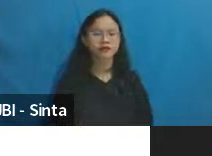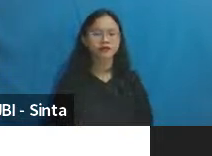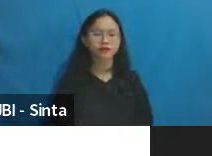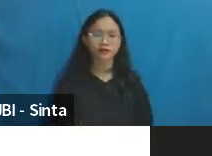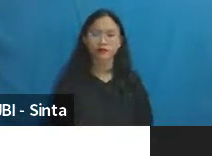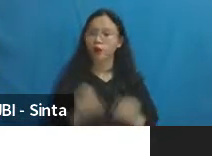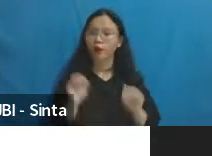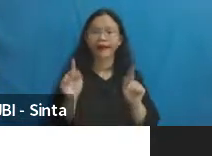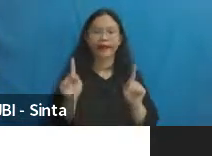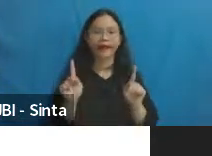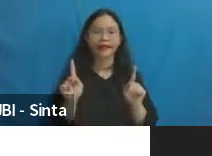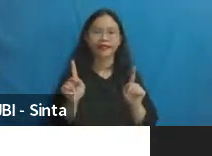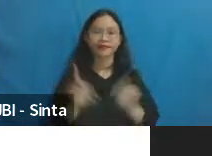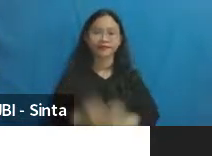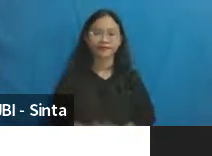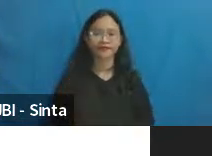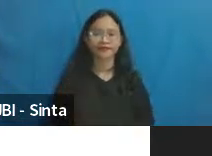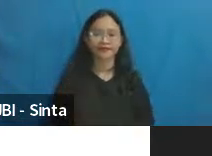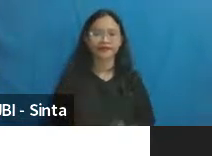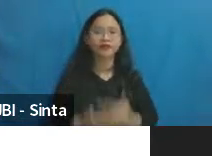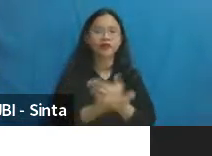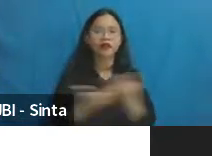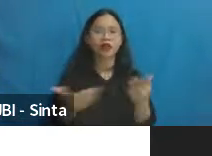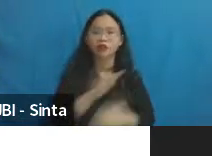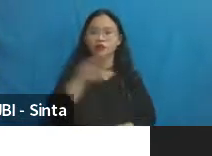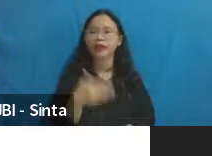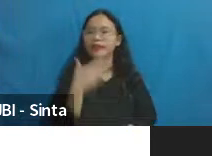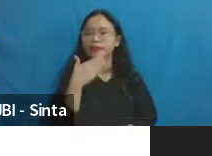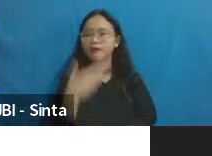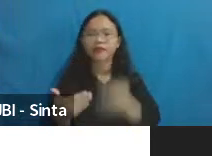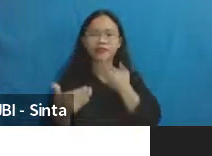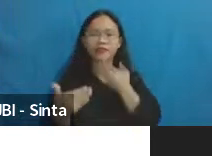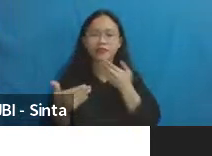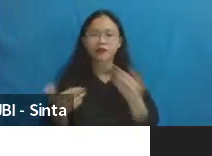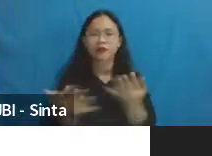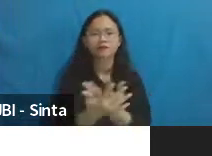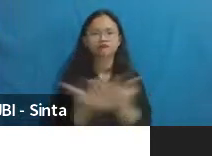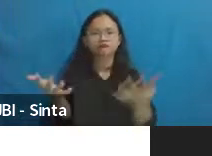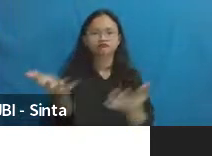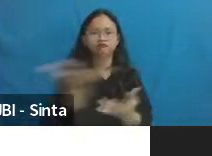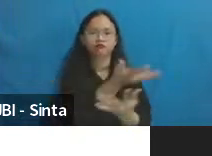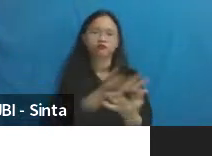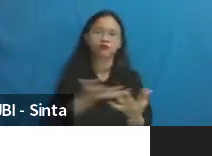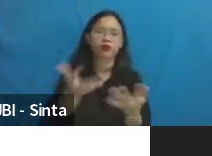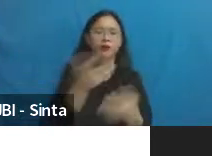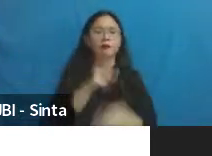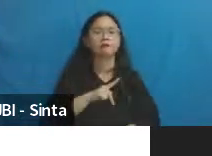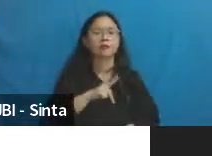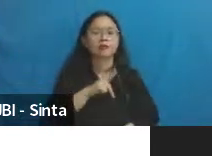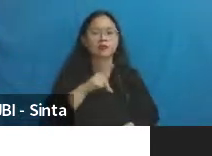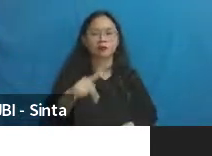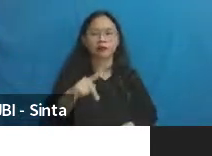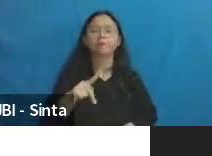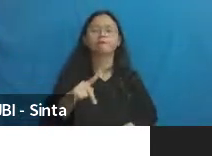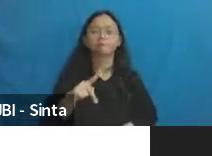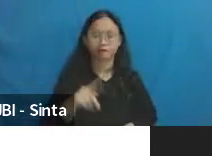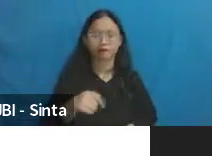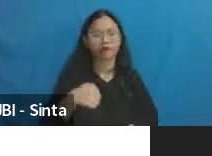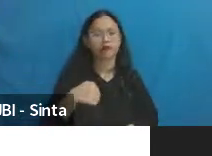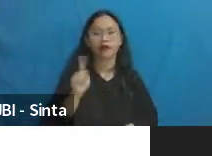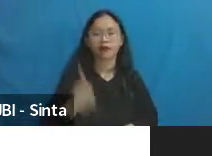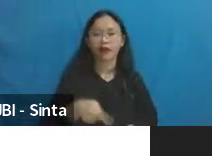Okay. Thanks very much for the floor, Vici, and thank you for this wonderful